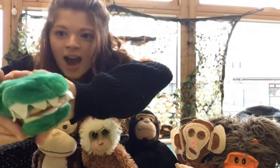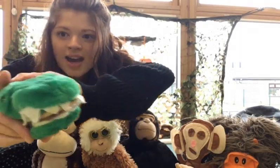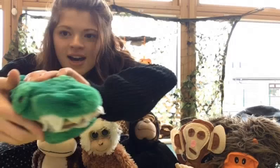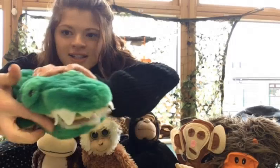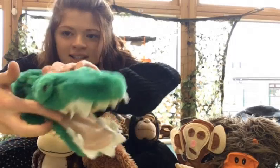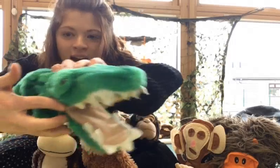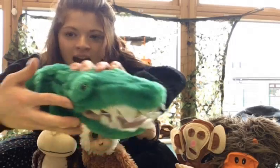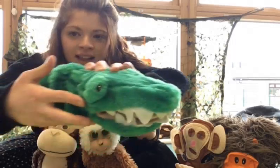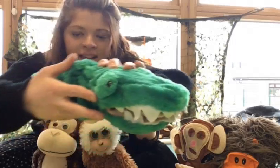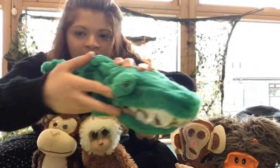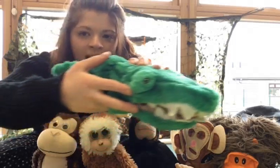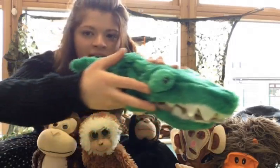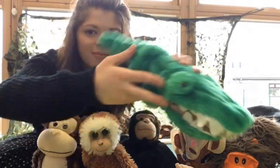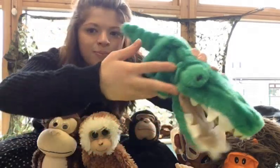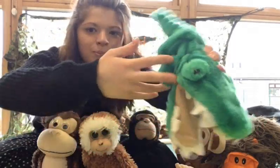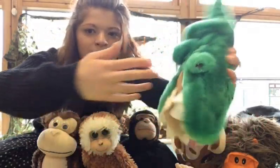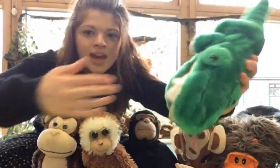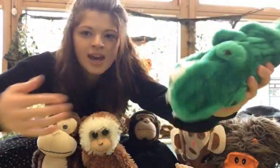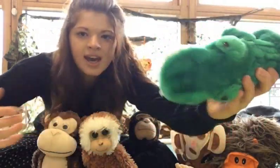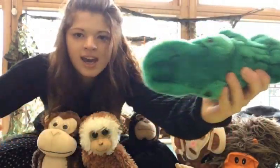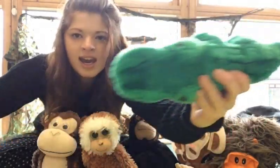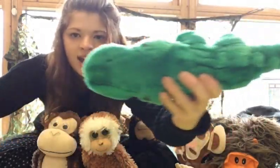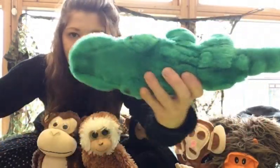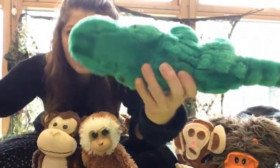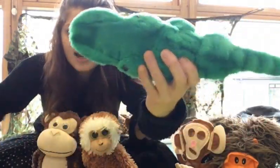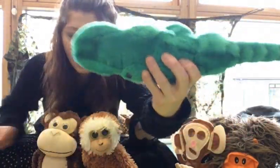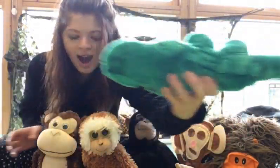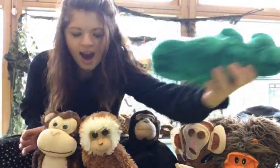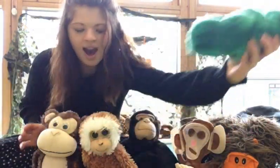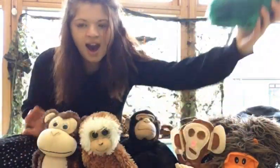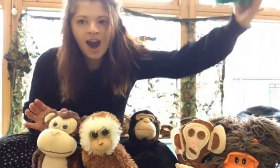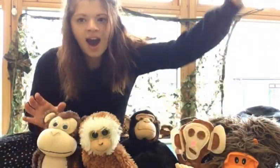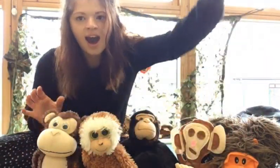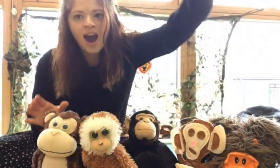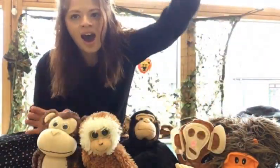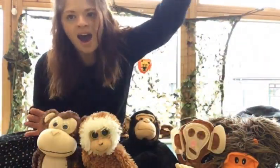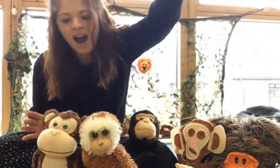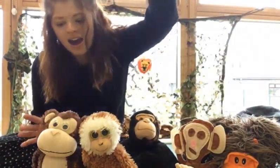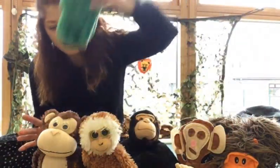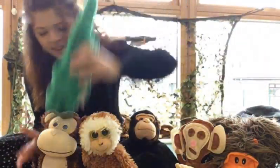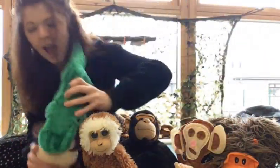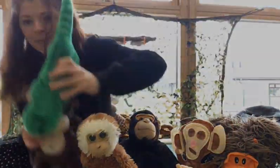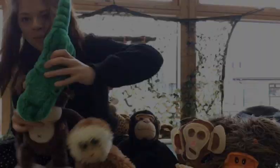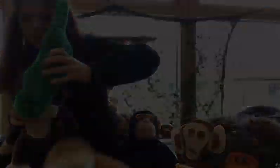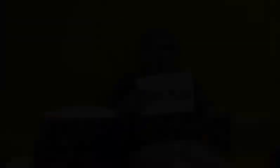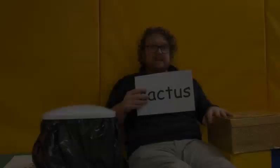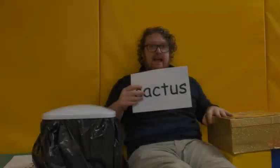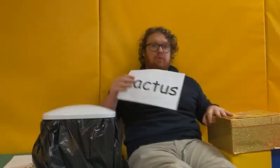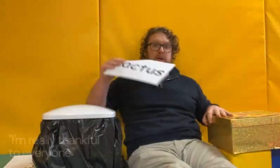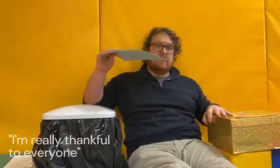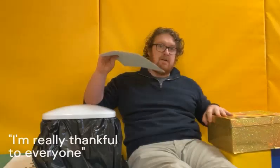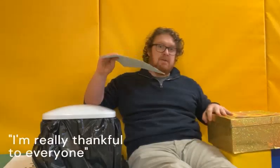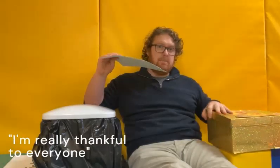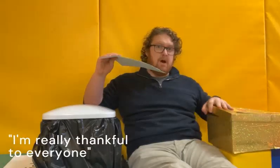That's That's it It's not it It's not it Look that, will it go in the box?